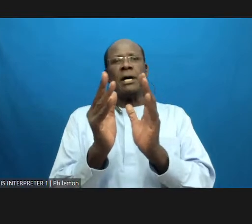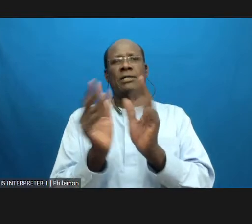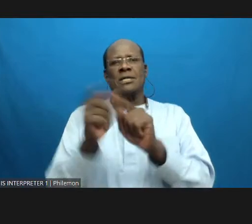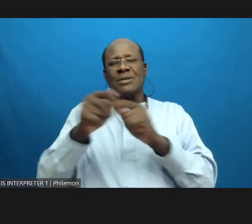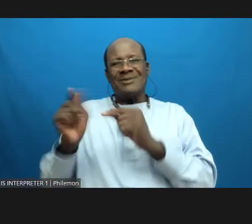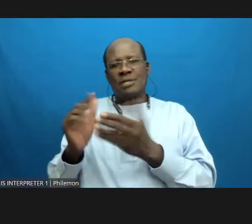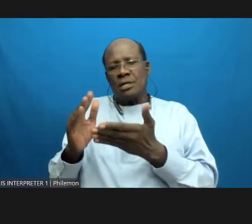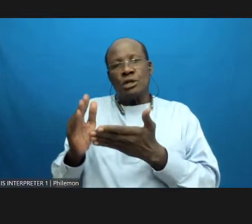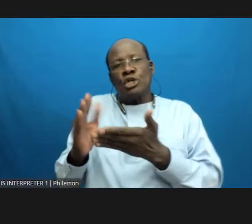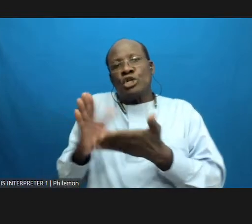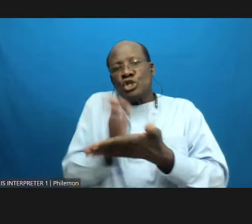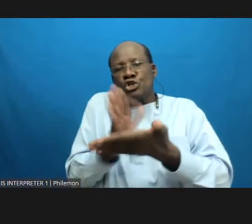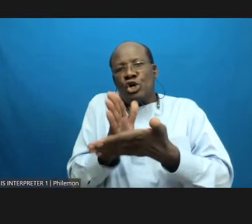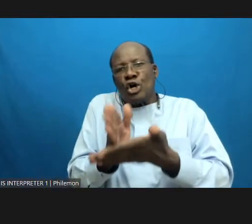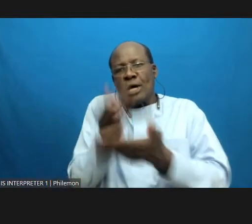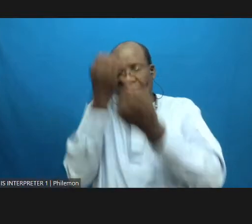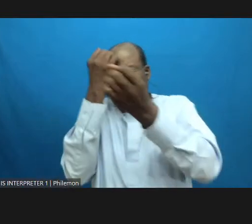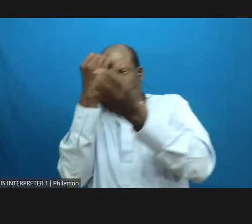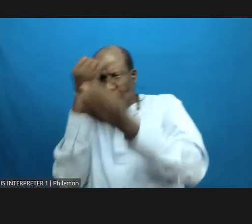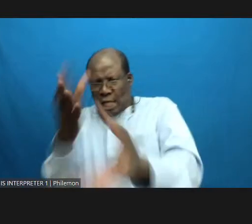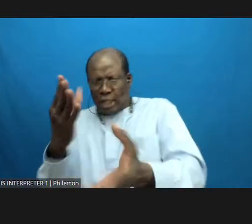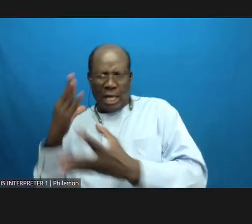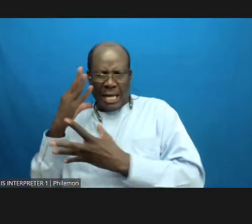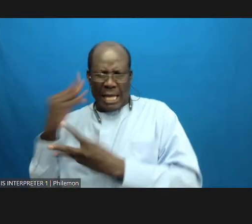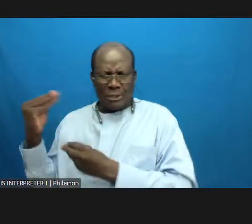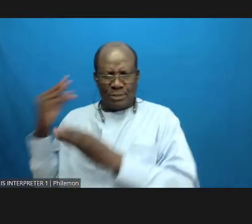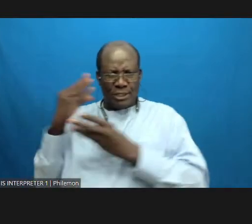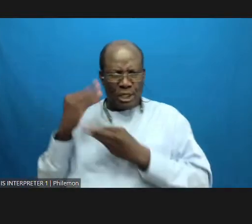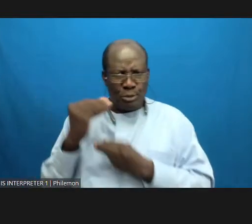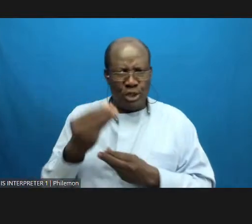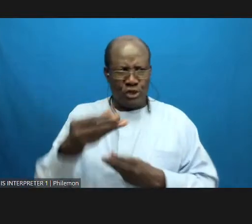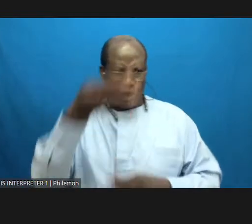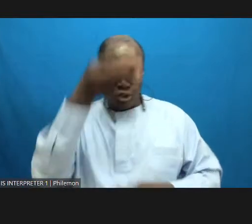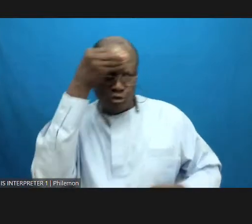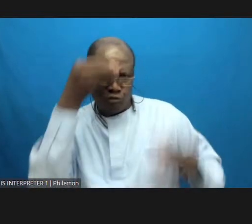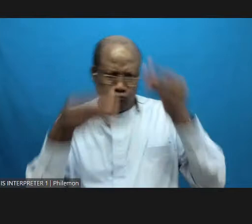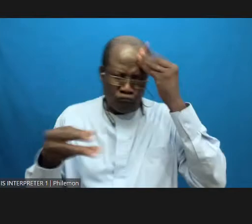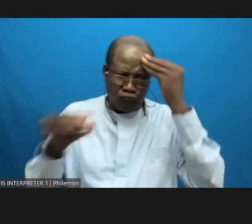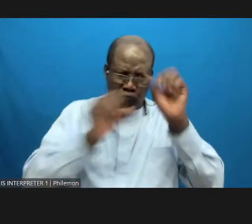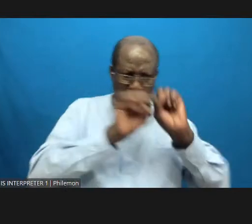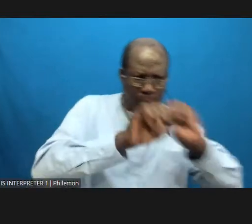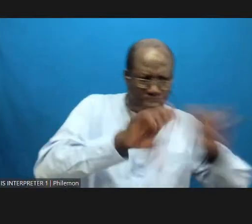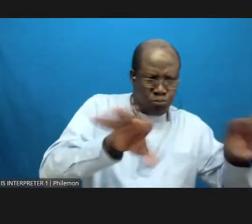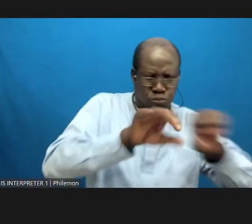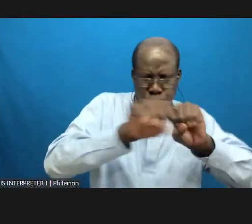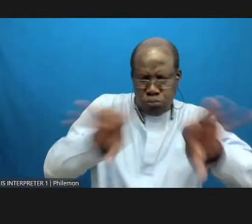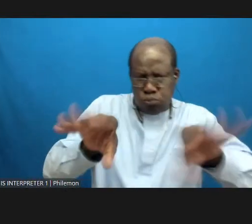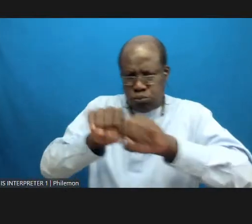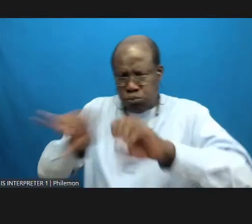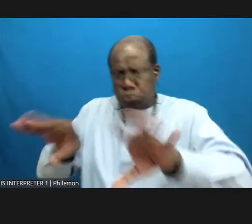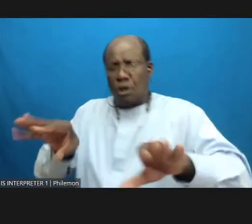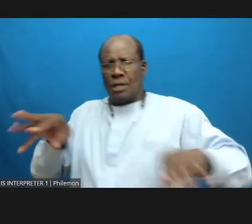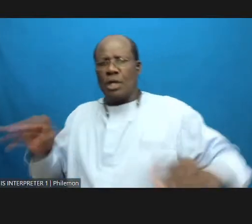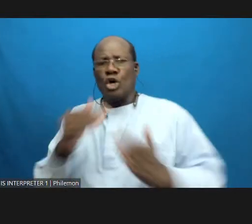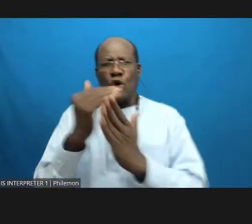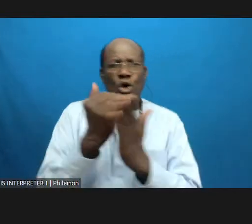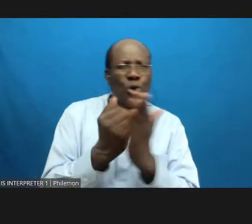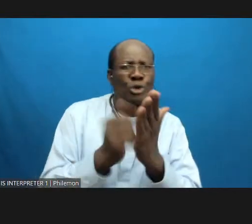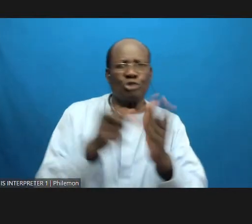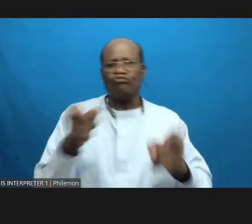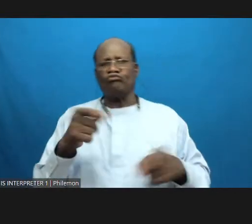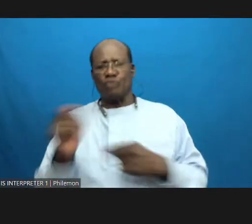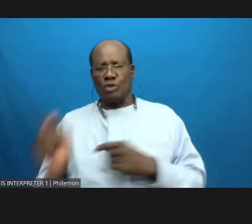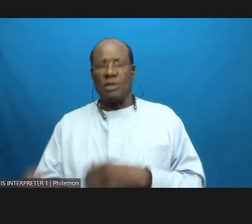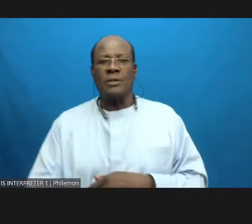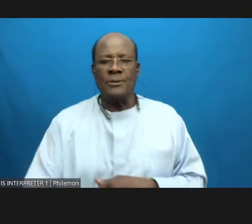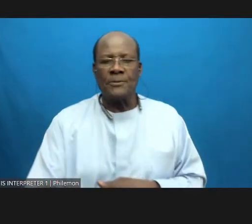their experiences and provide technical support on the kind of framework to be used to ensure that we build